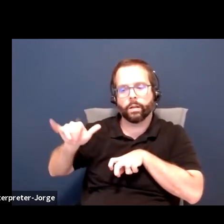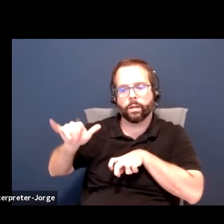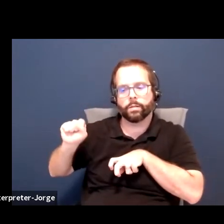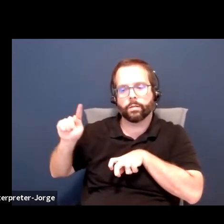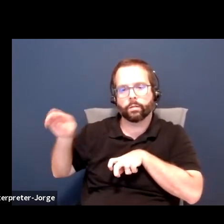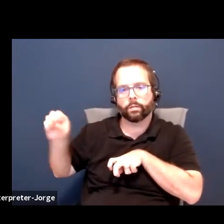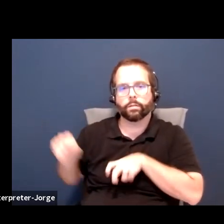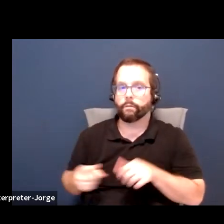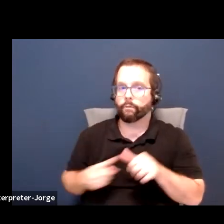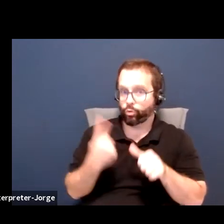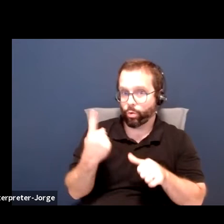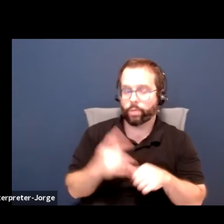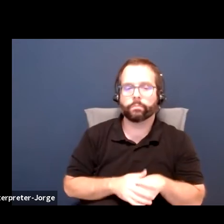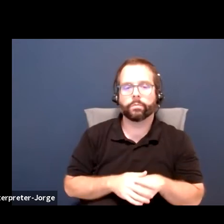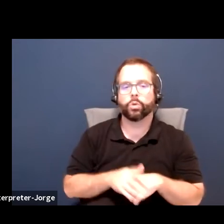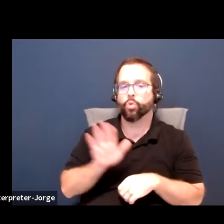program implementation?